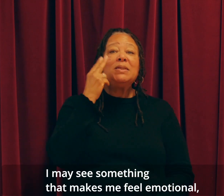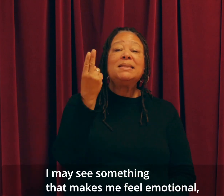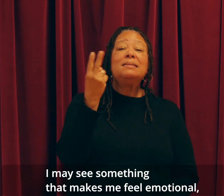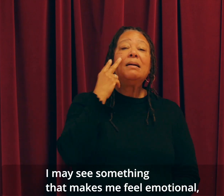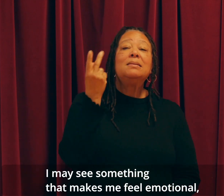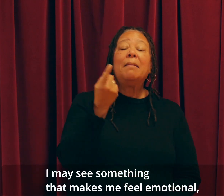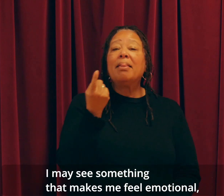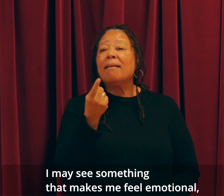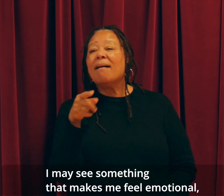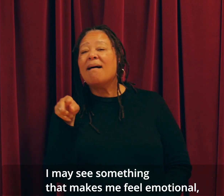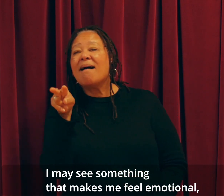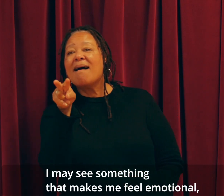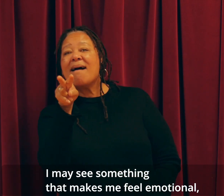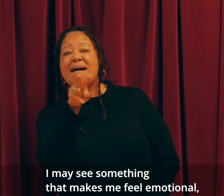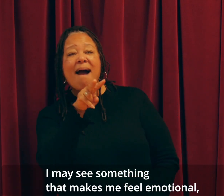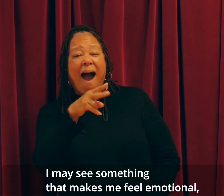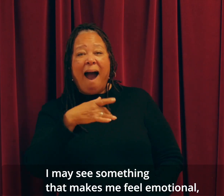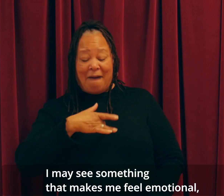I may see something that makes me feel emotional